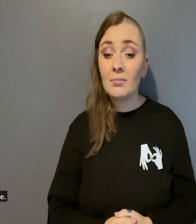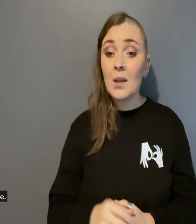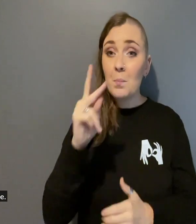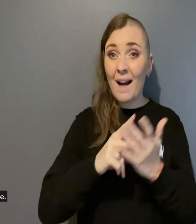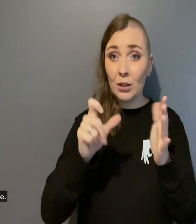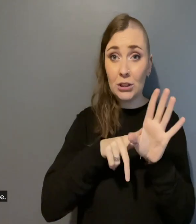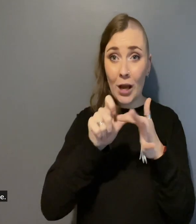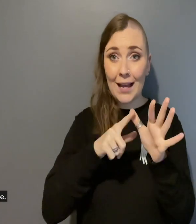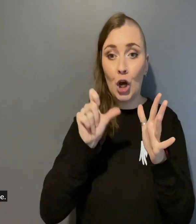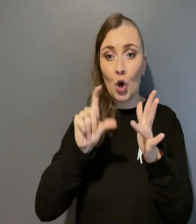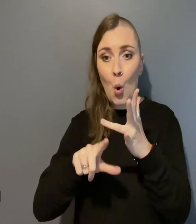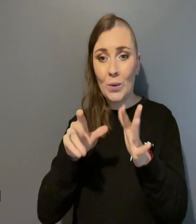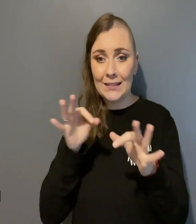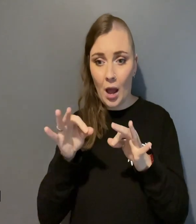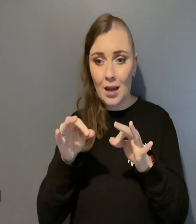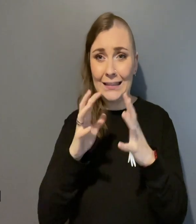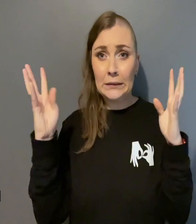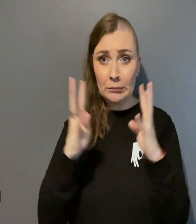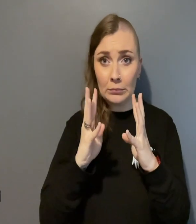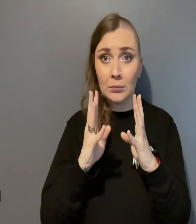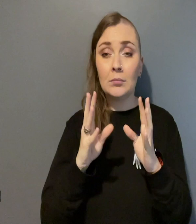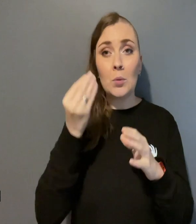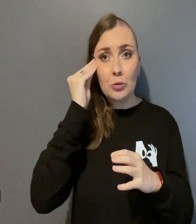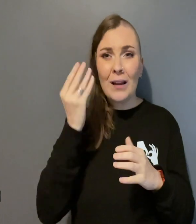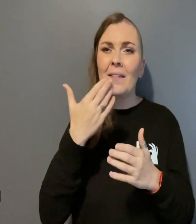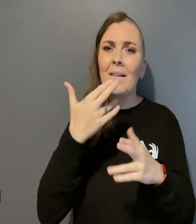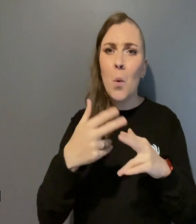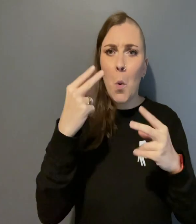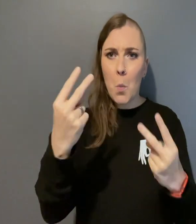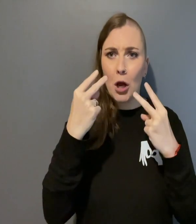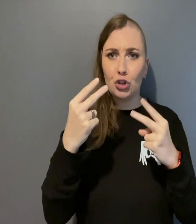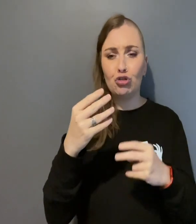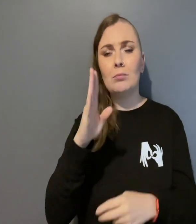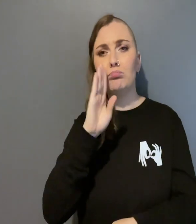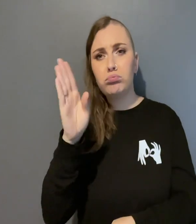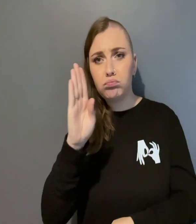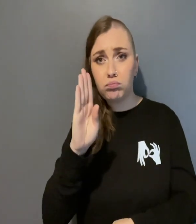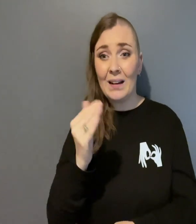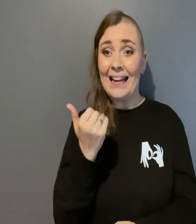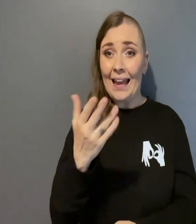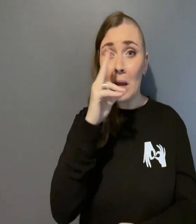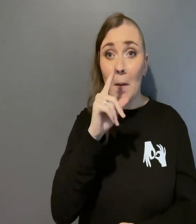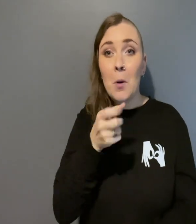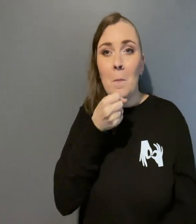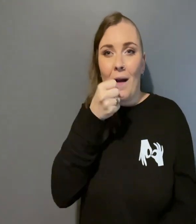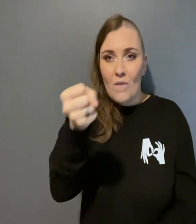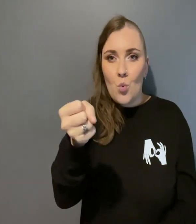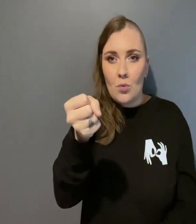cider and the summit co-design committee, we'd like to thank you for watching Livedex today and for giving young people the microphone.